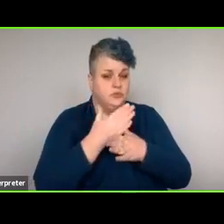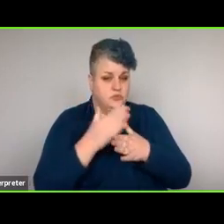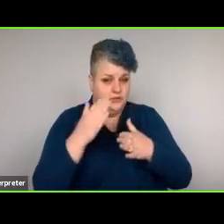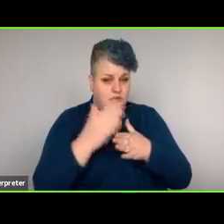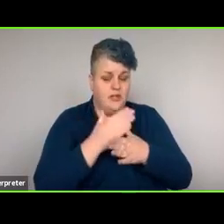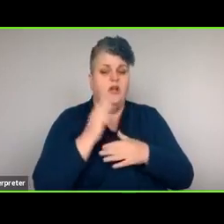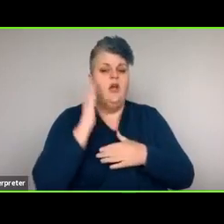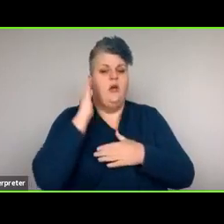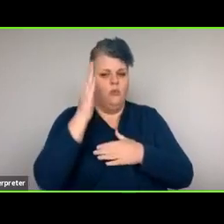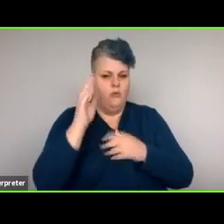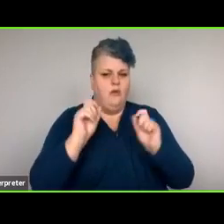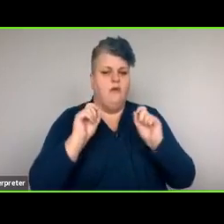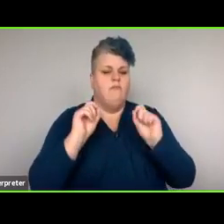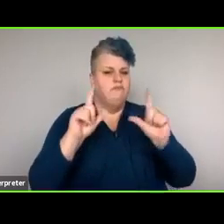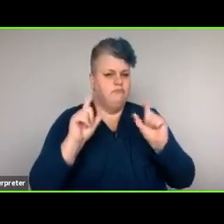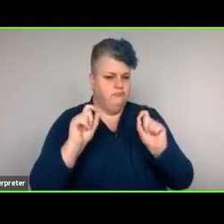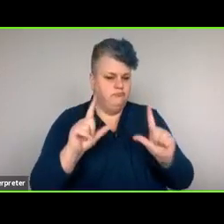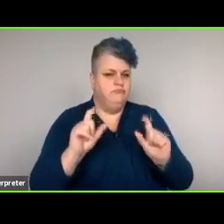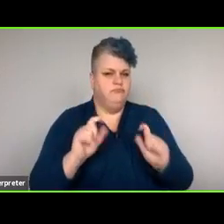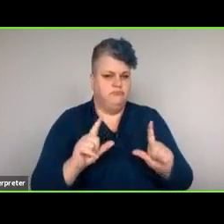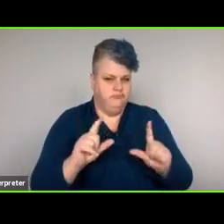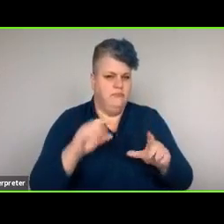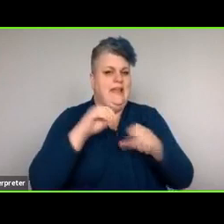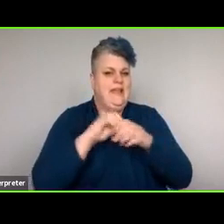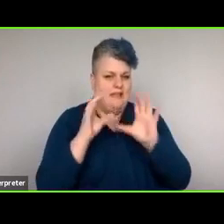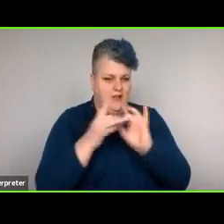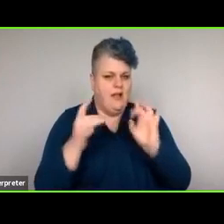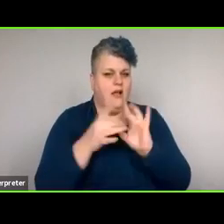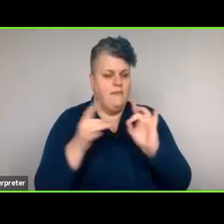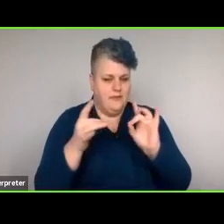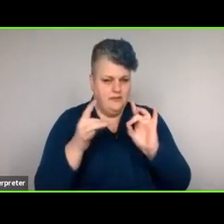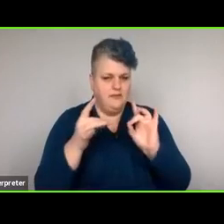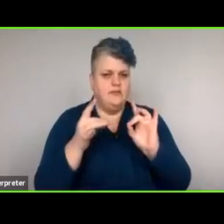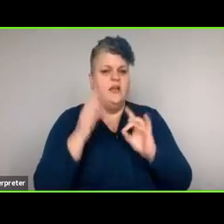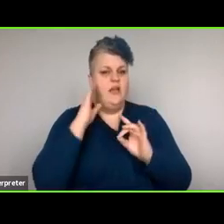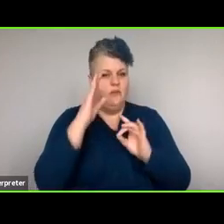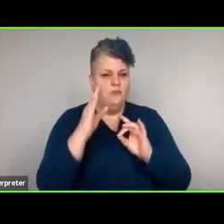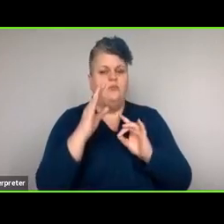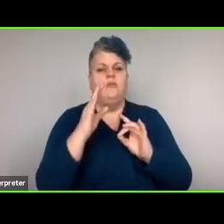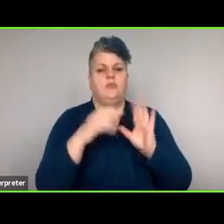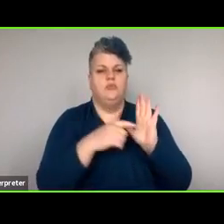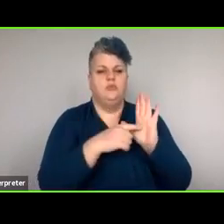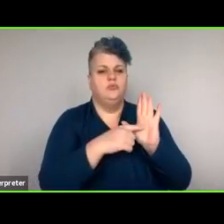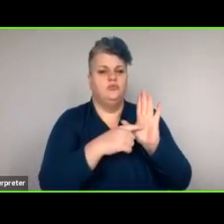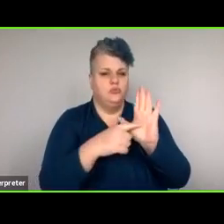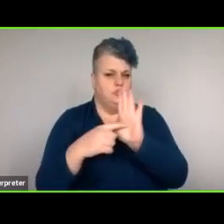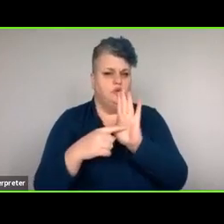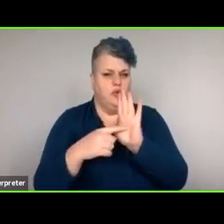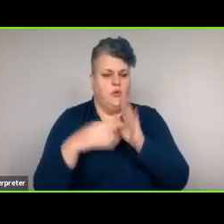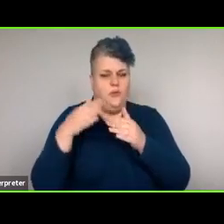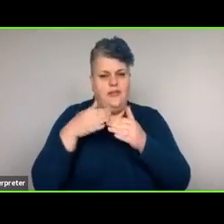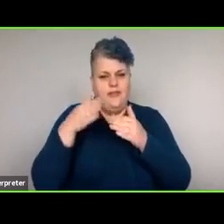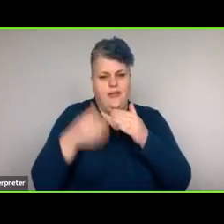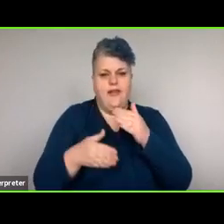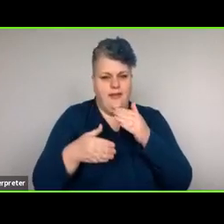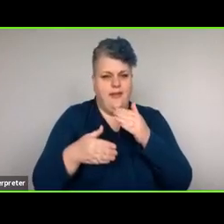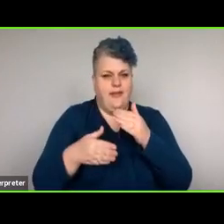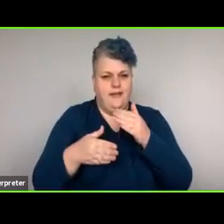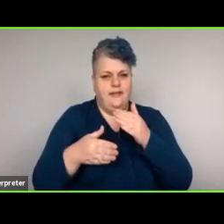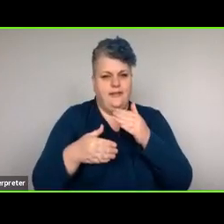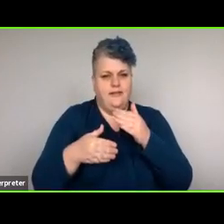and we will put those resources in the comments page, and we will show them all to you at the end of